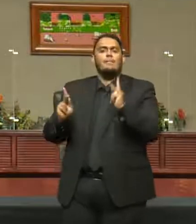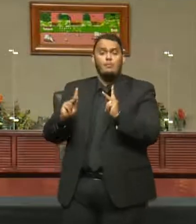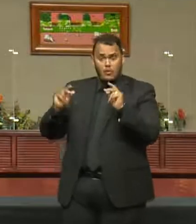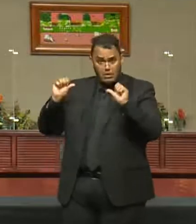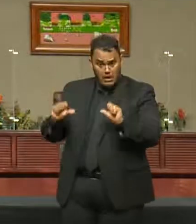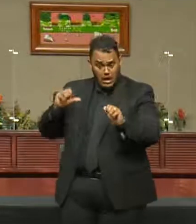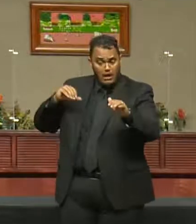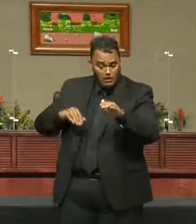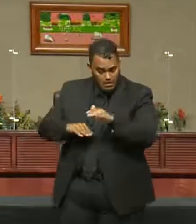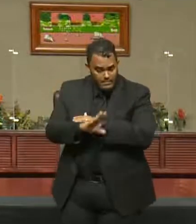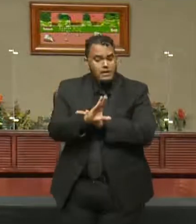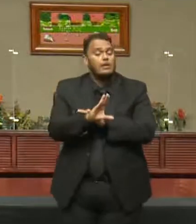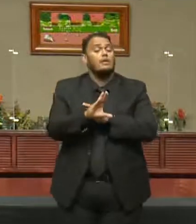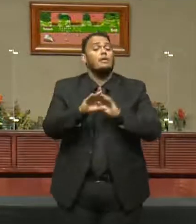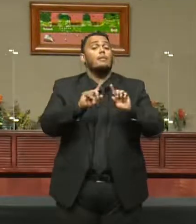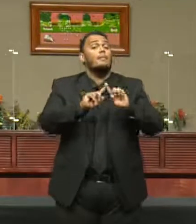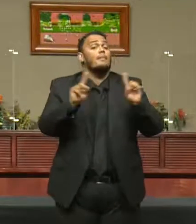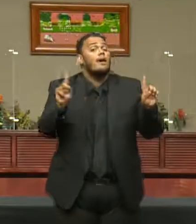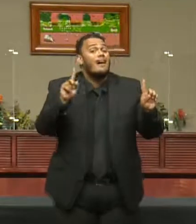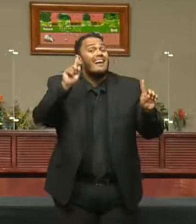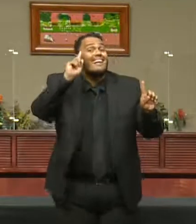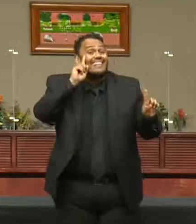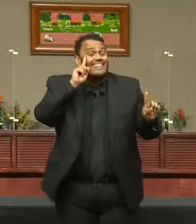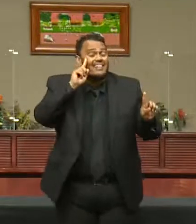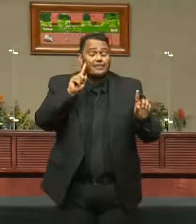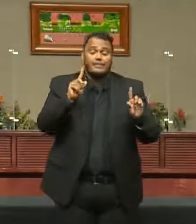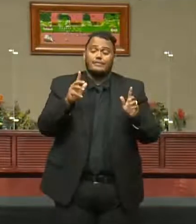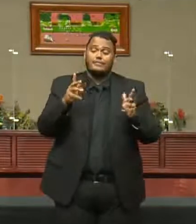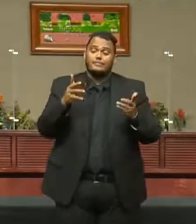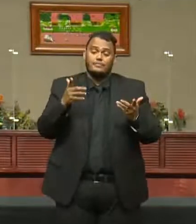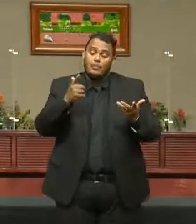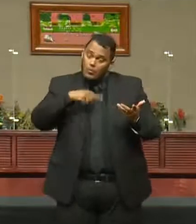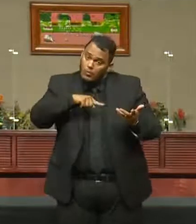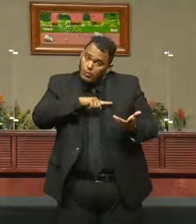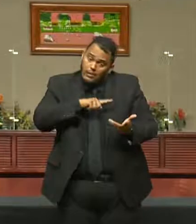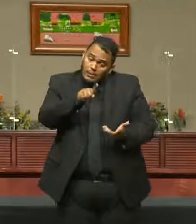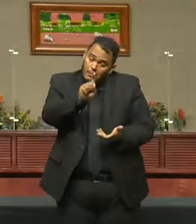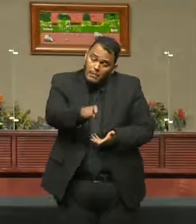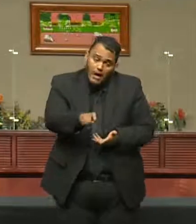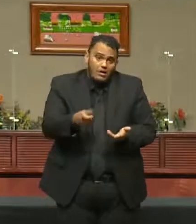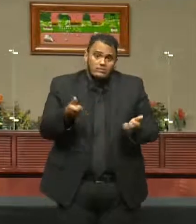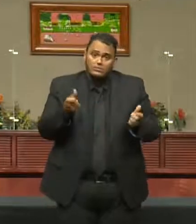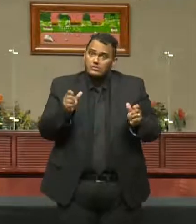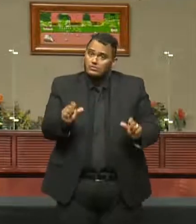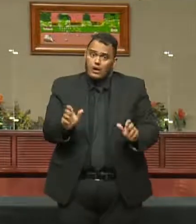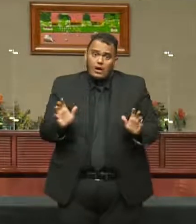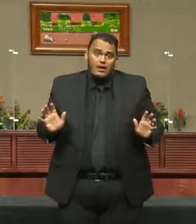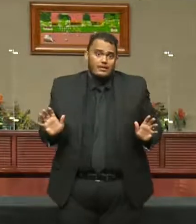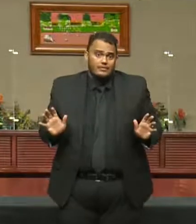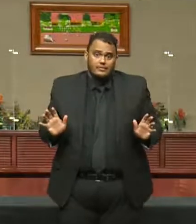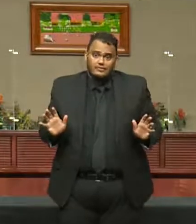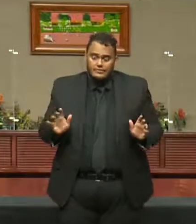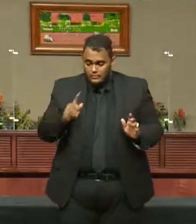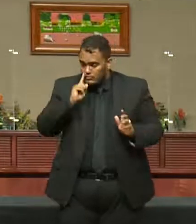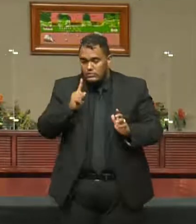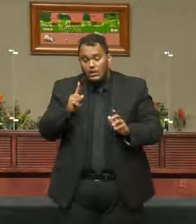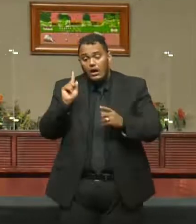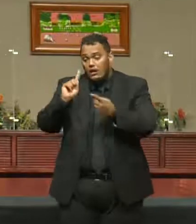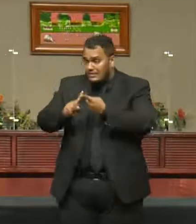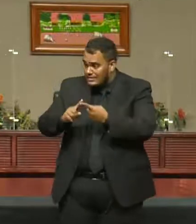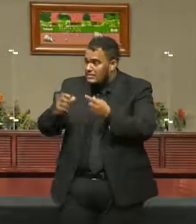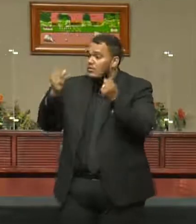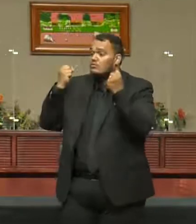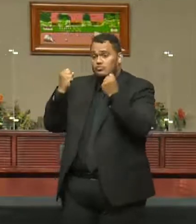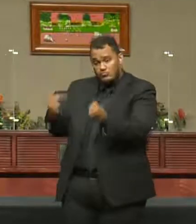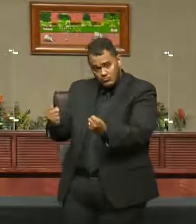responsibly until we really have an increased number of individuals who are vaccinated, when we have